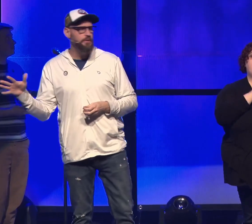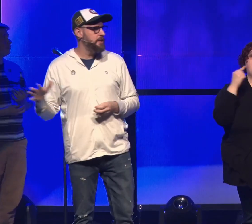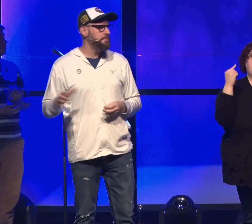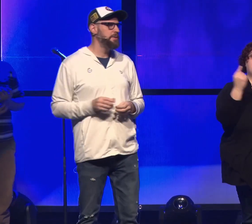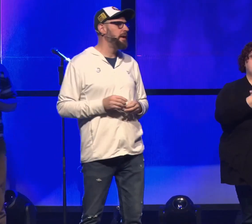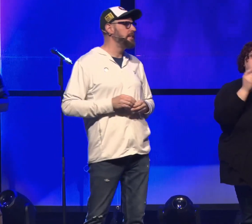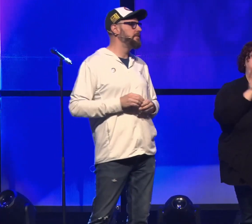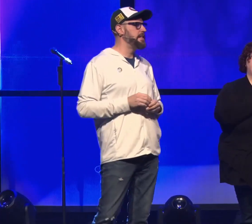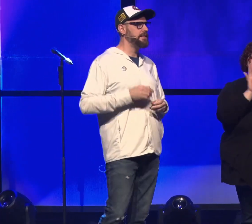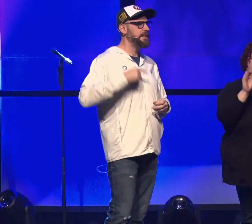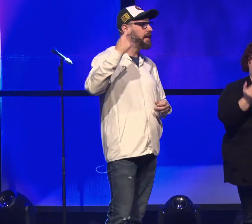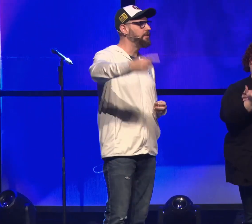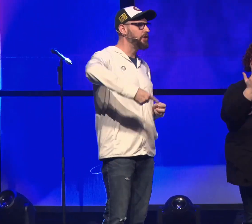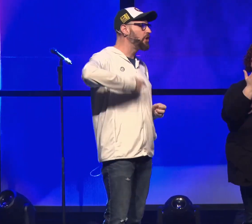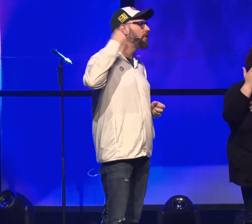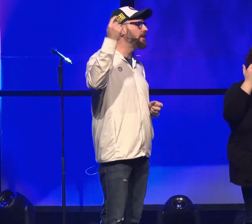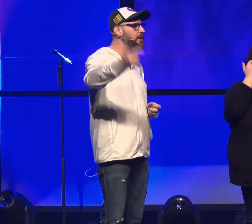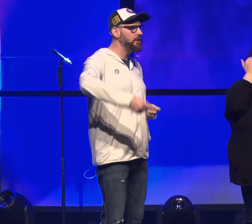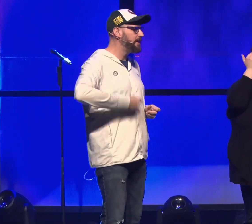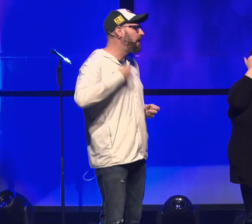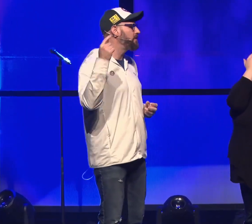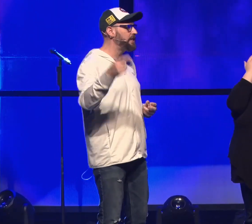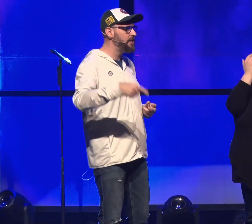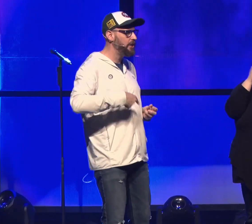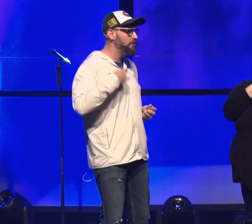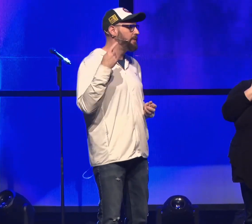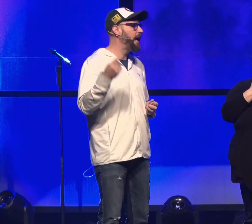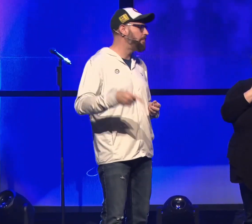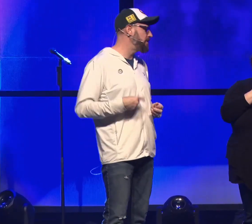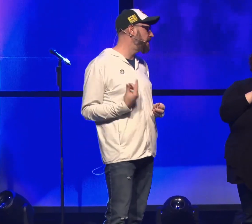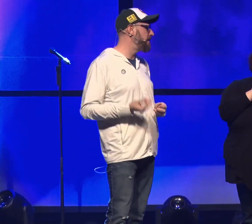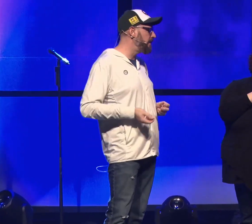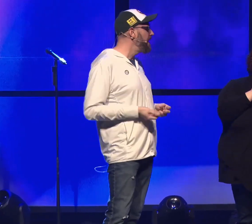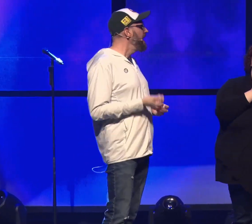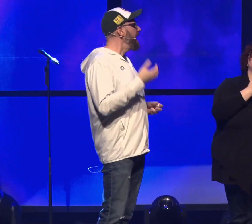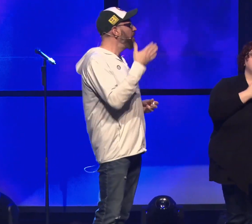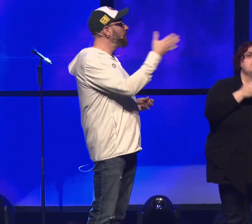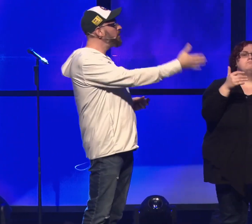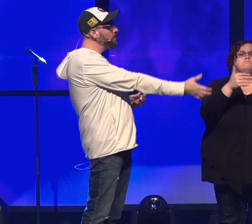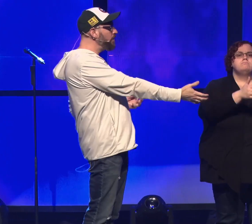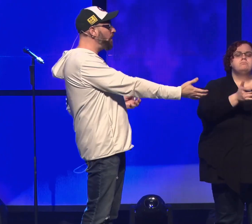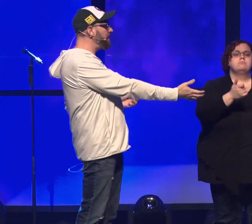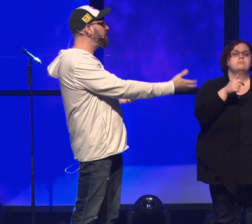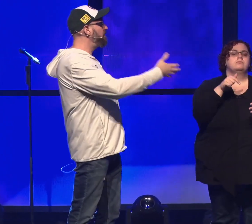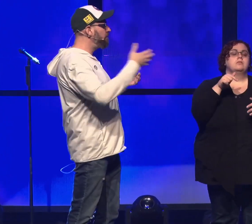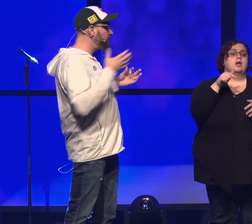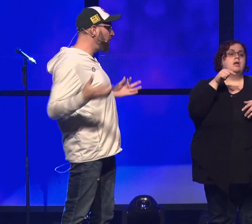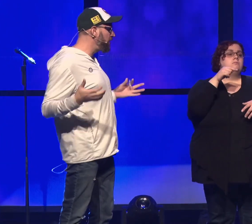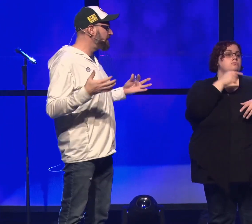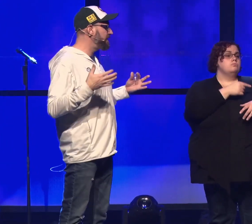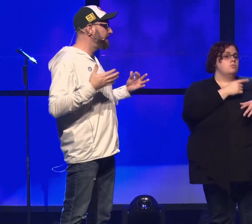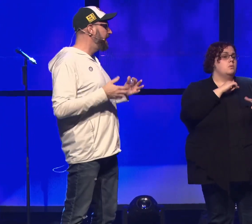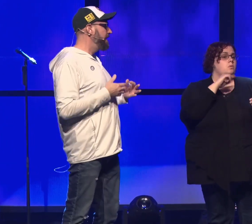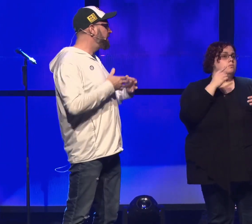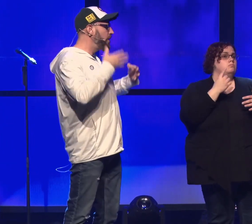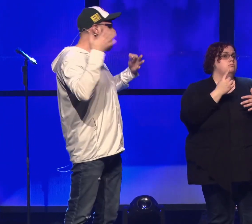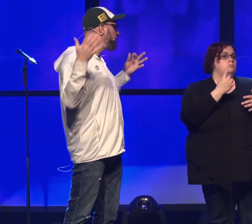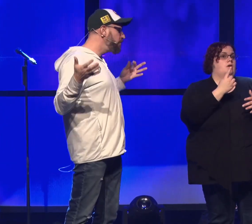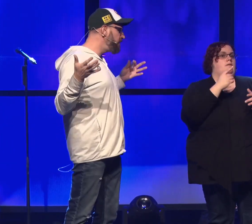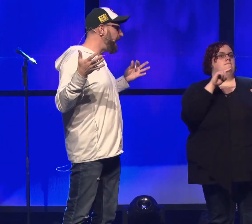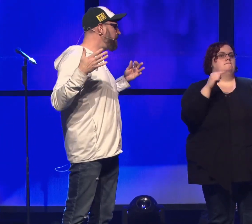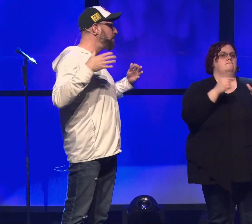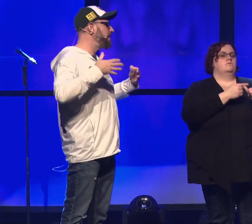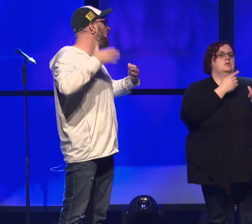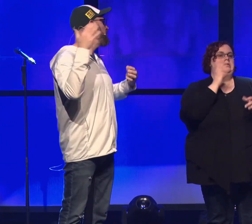have gone through Fresh Perspective. It's kind of a recurring conversation group that happens around here. And Brooke, you were one of the first to